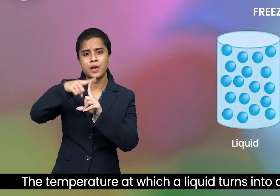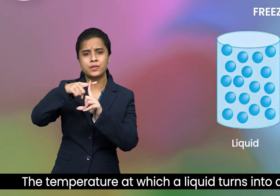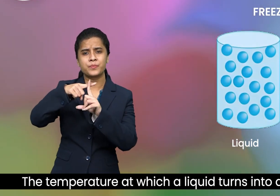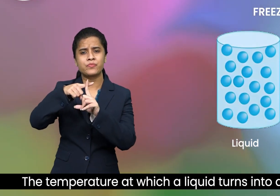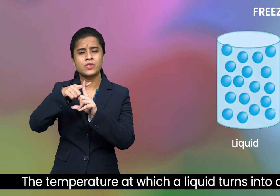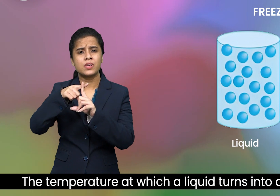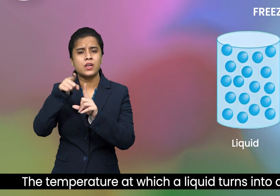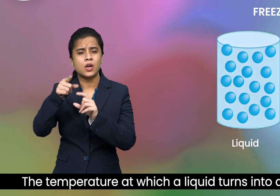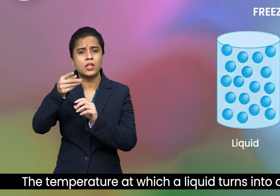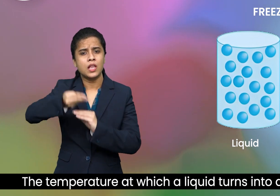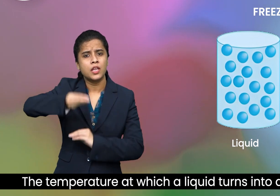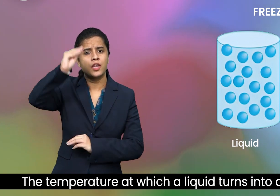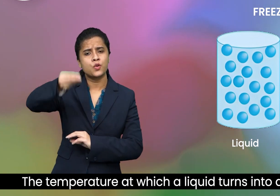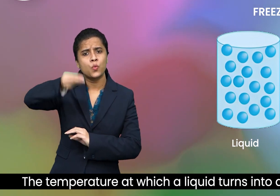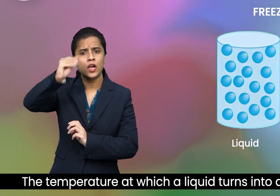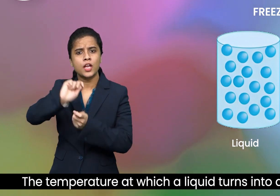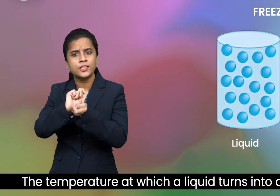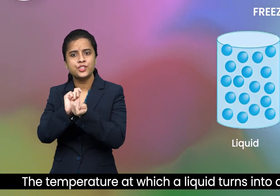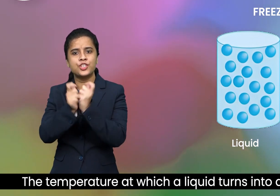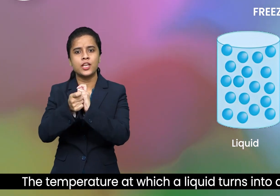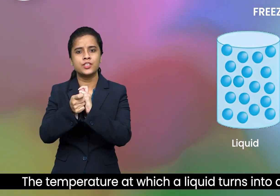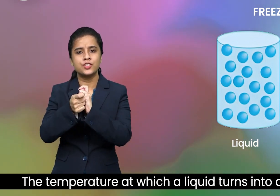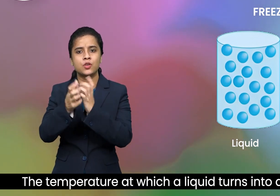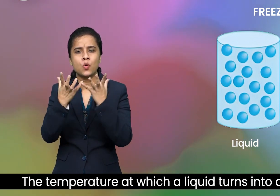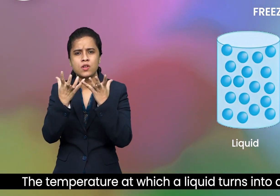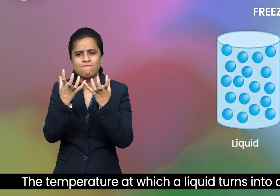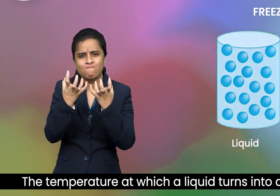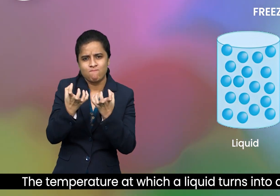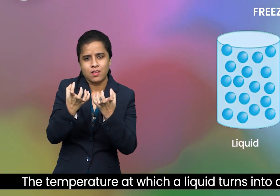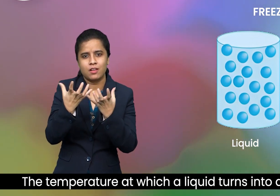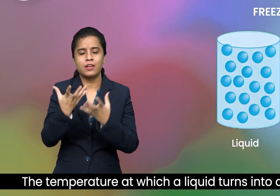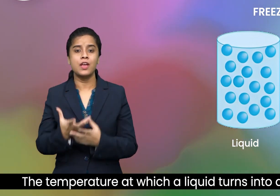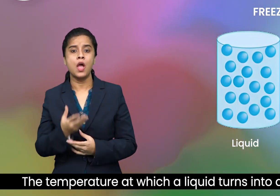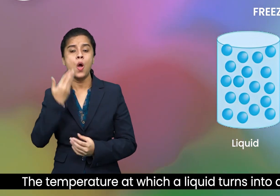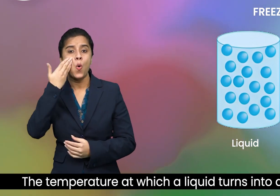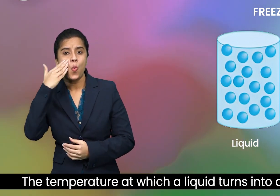at which a liquid turns into a solid when cooled.